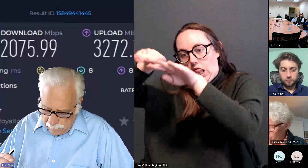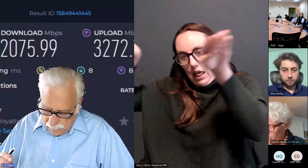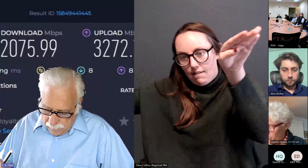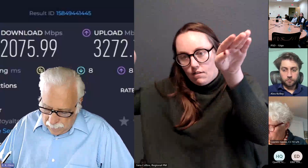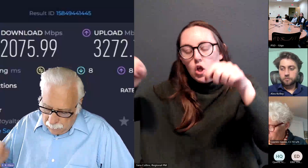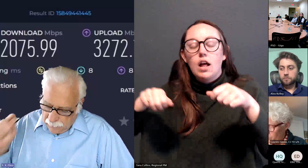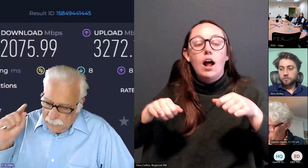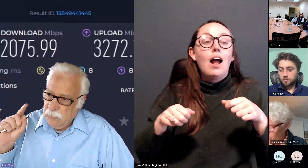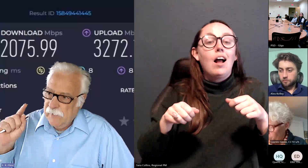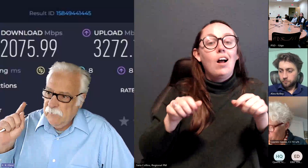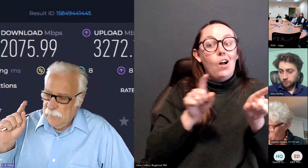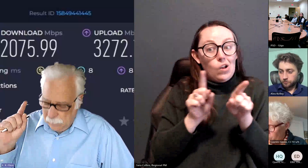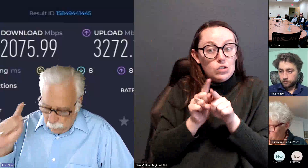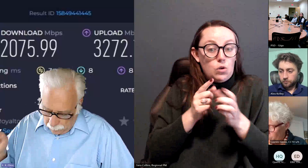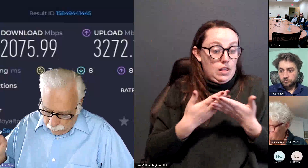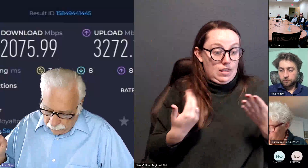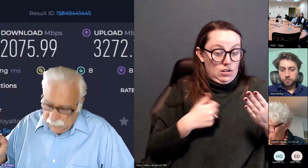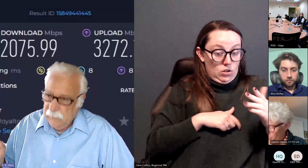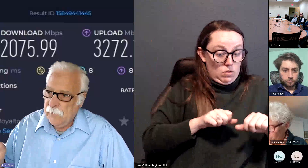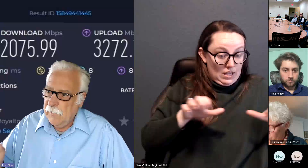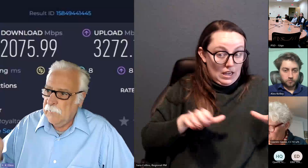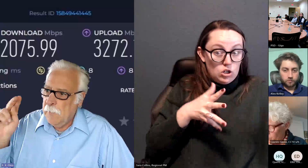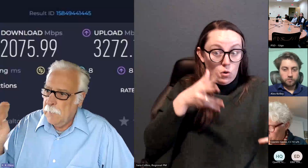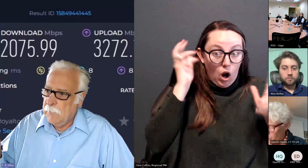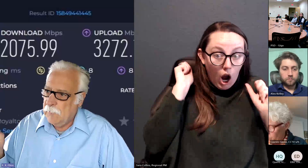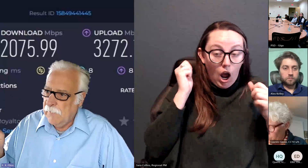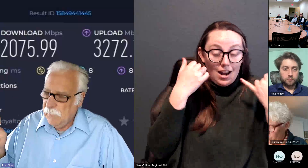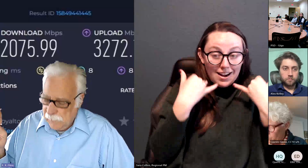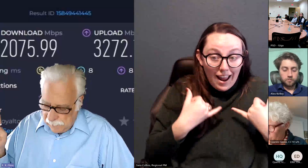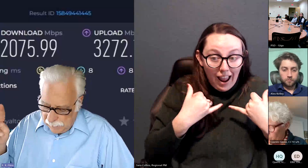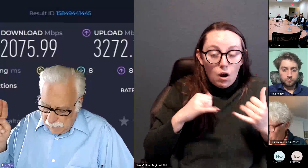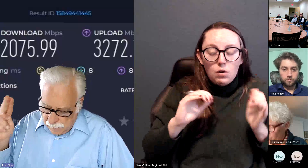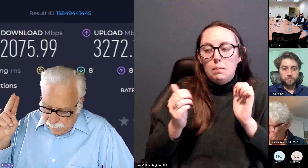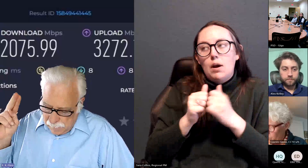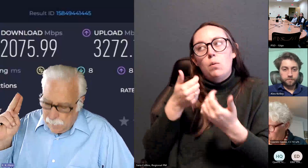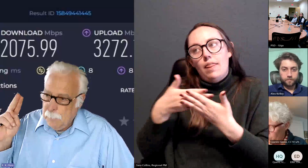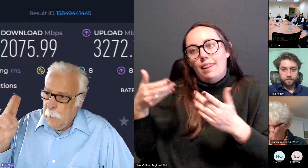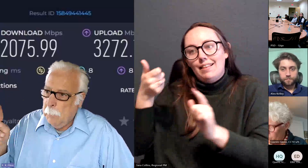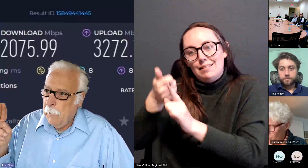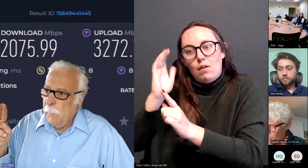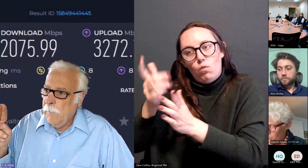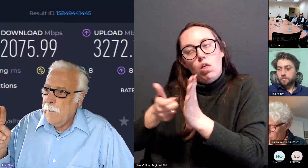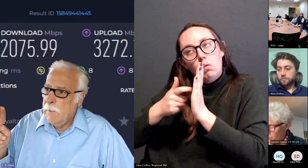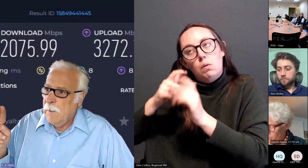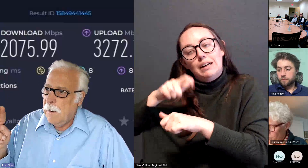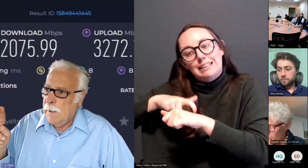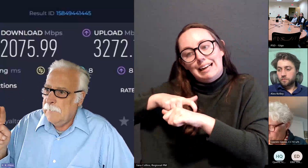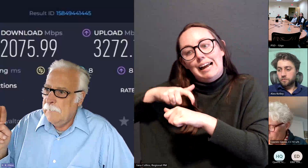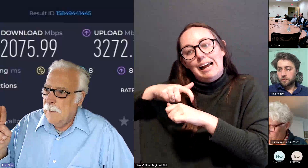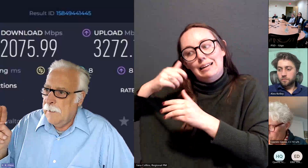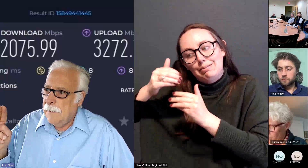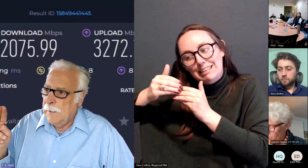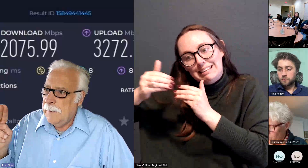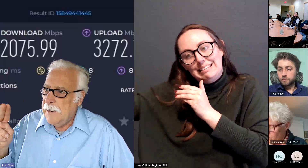while. I want to address the workforce concerns. I want to address the mobile